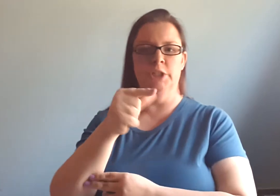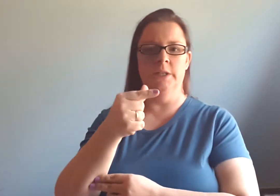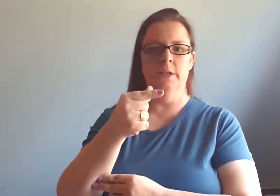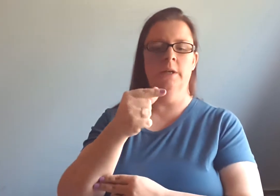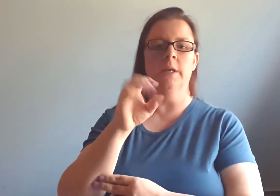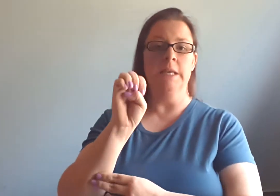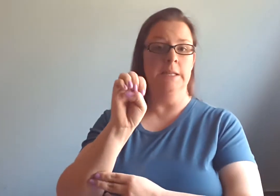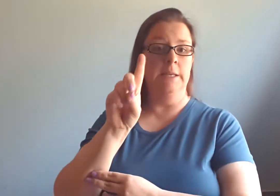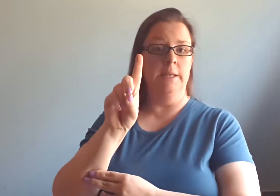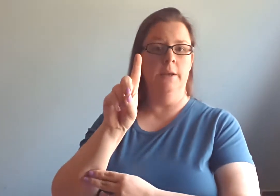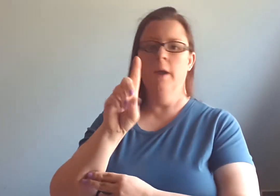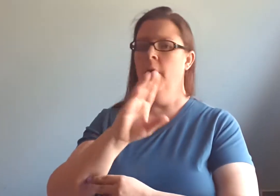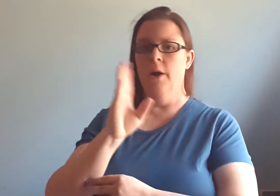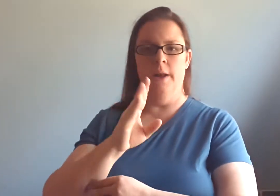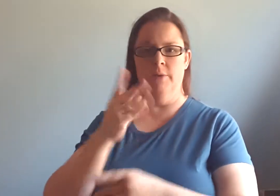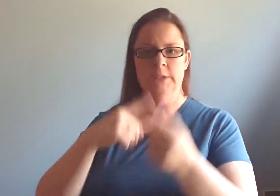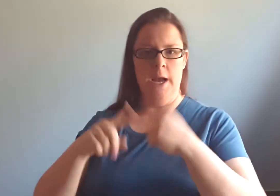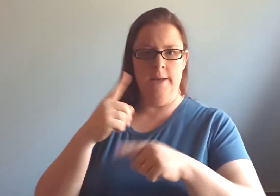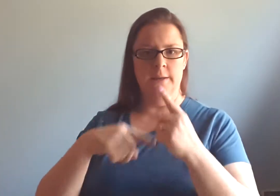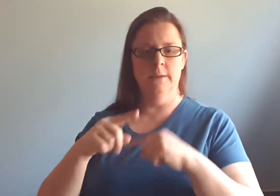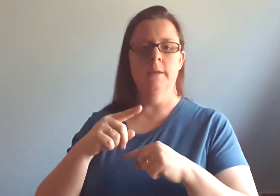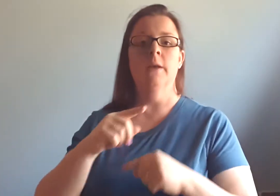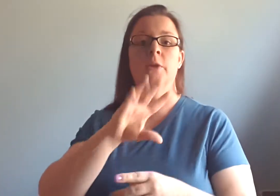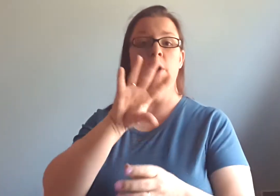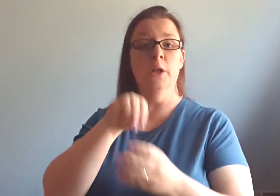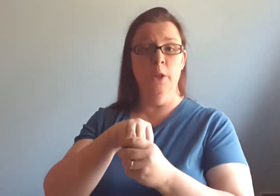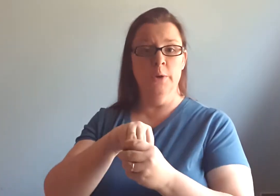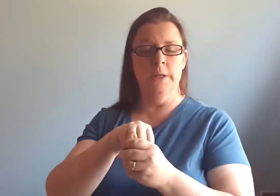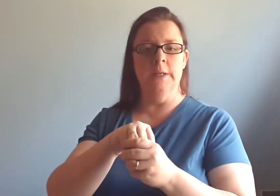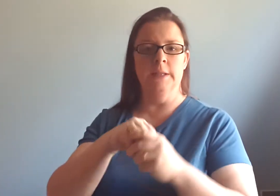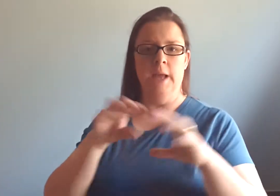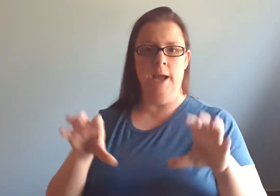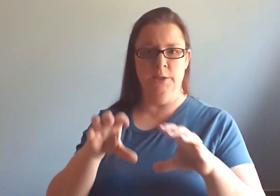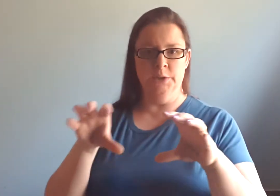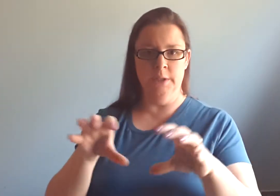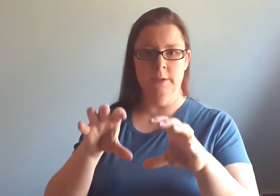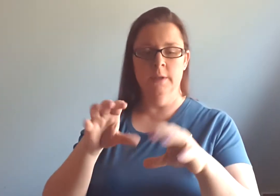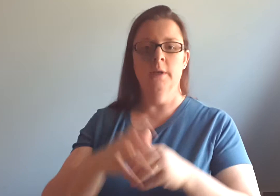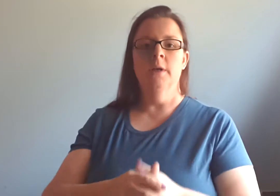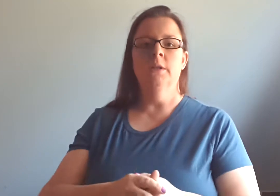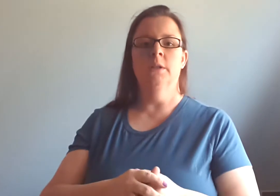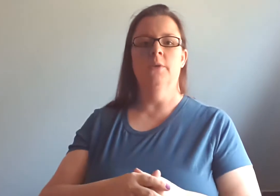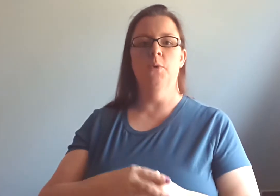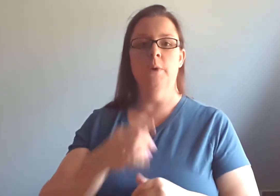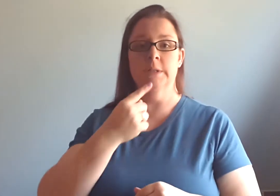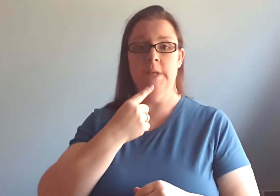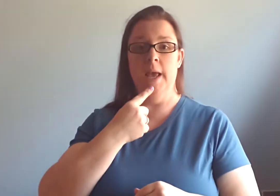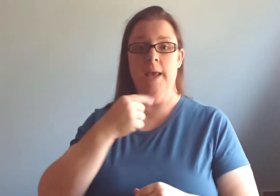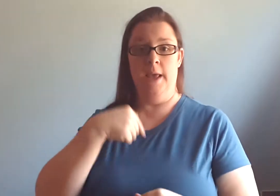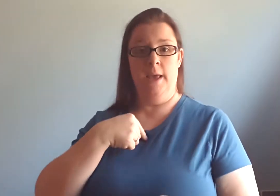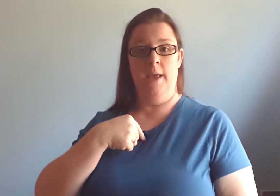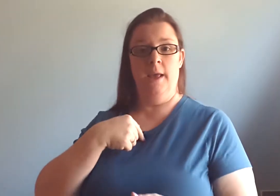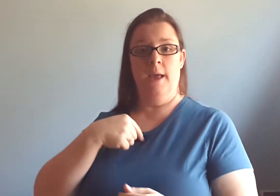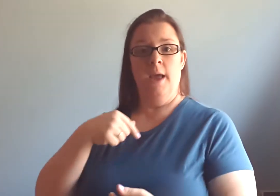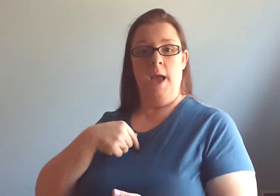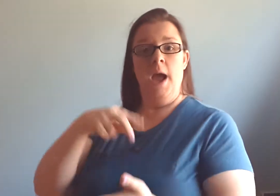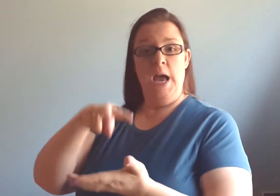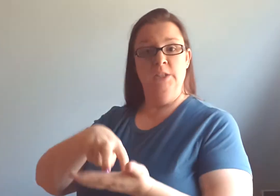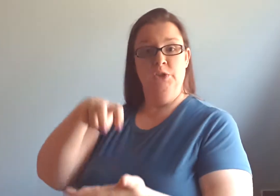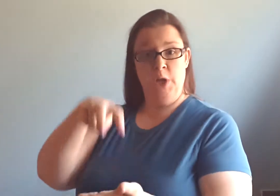S-I-N-G, E-D, are never signed. They're included in the action. So if you want to say, I